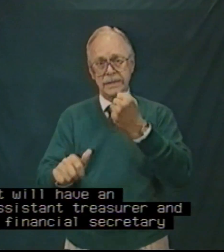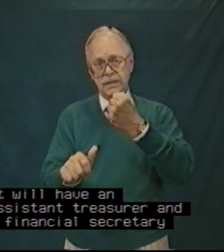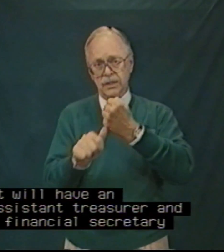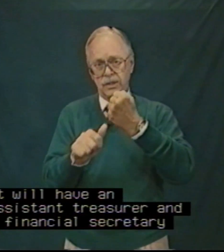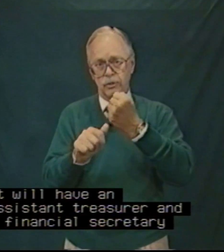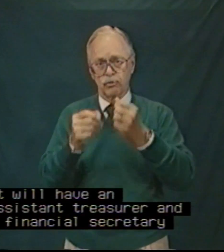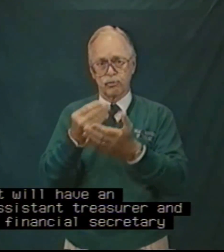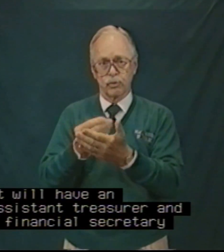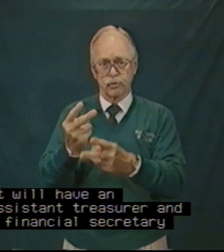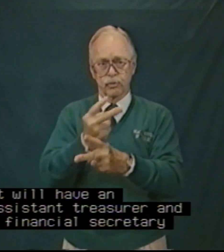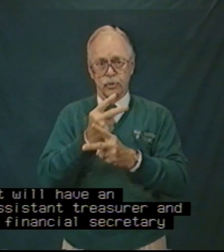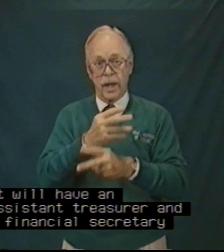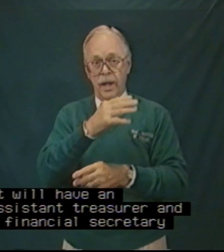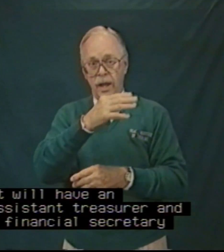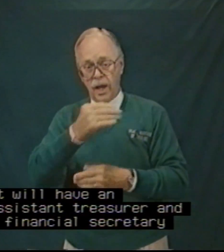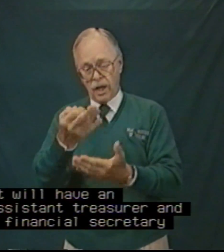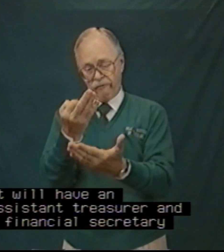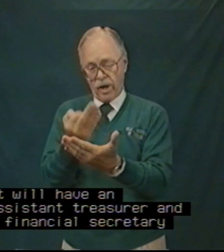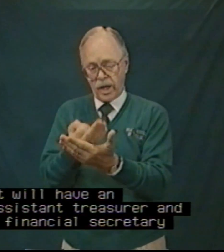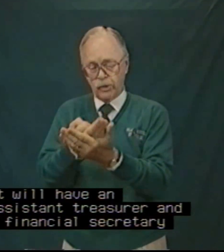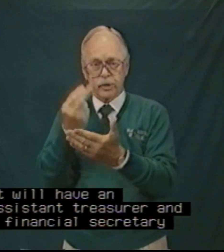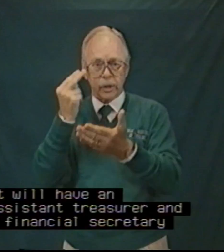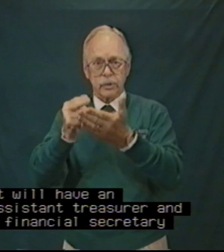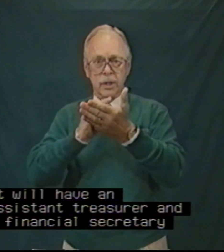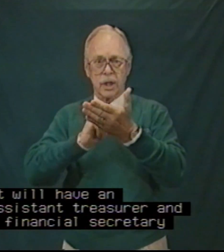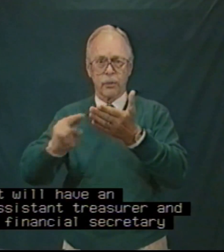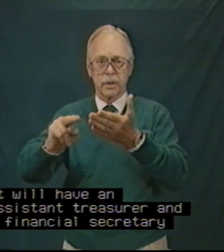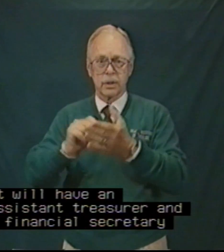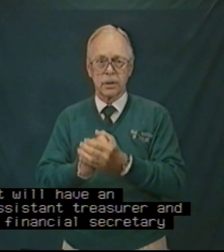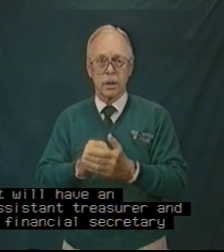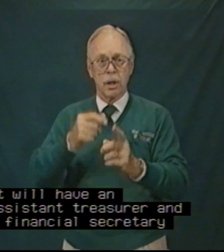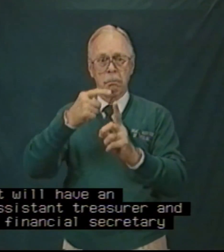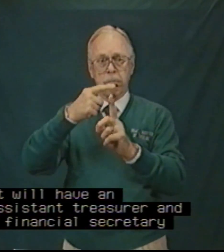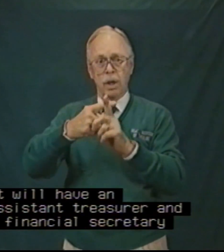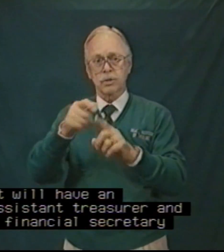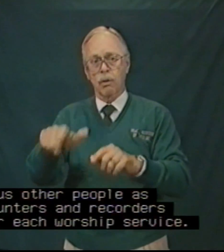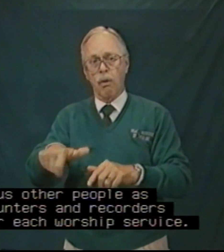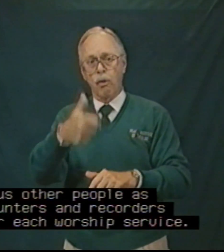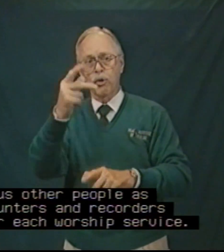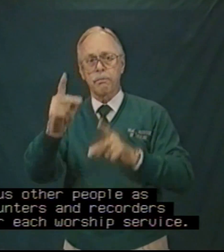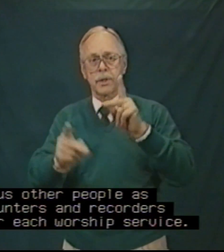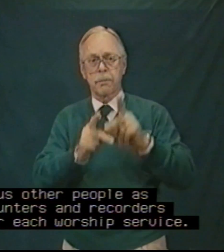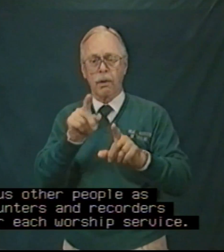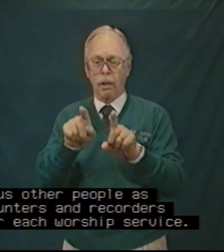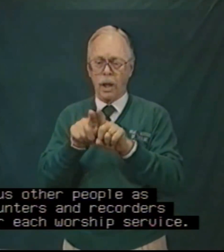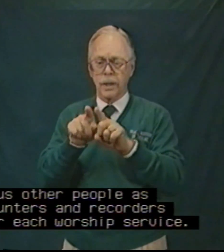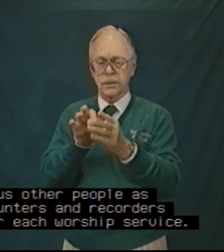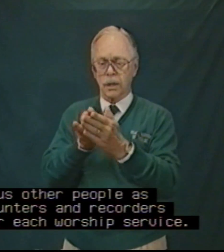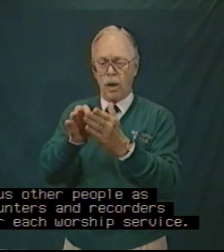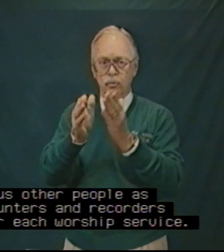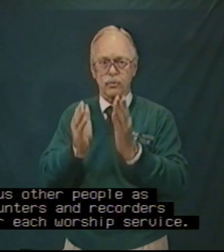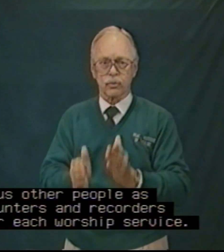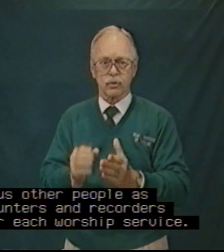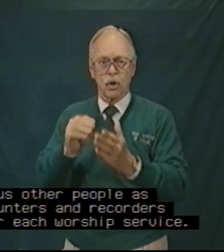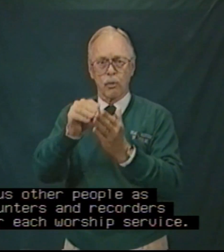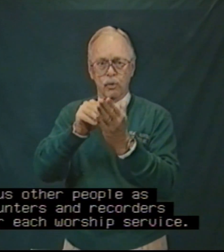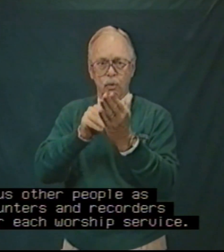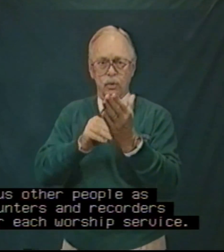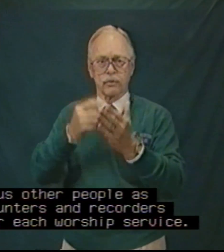Financial Secretary, plus other people as counters and recorders for each worship service. The committee